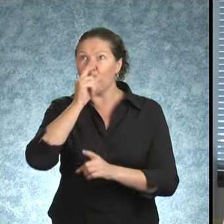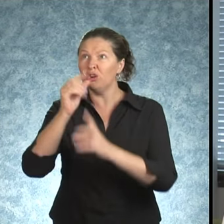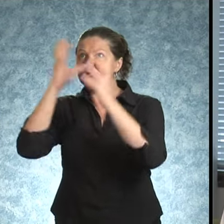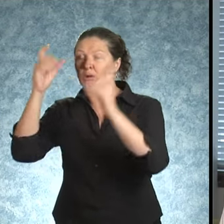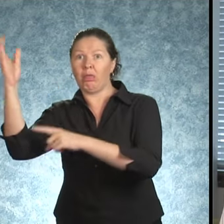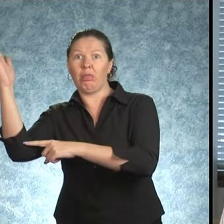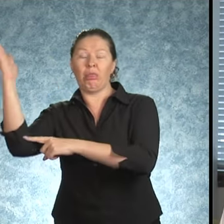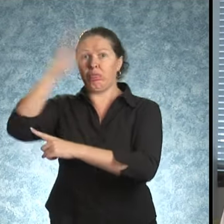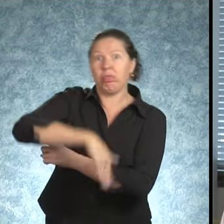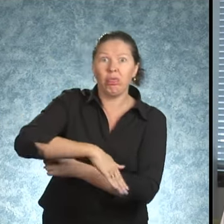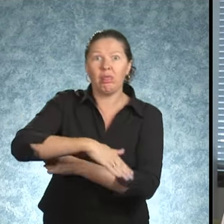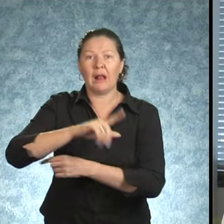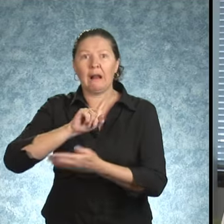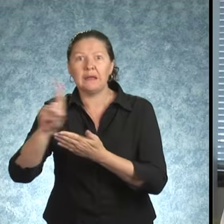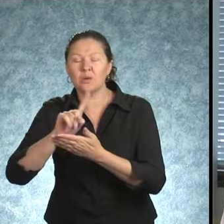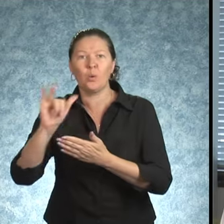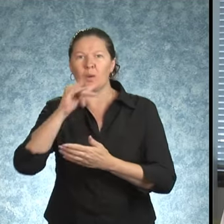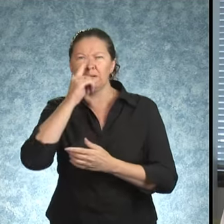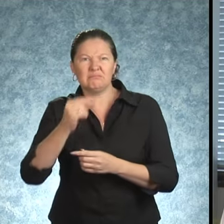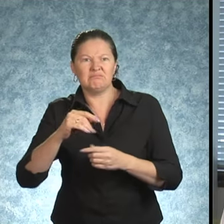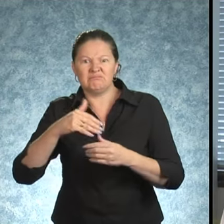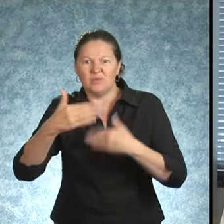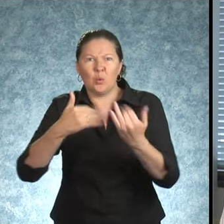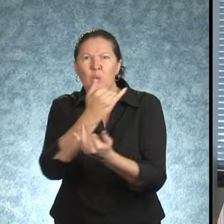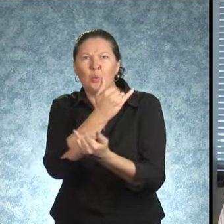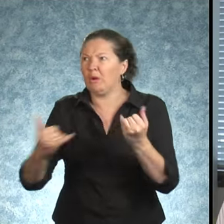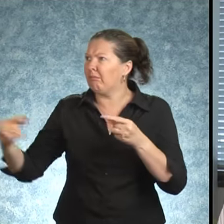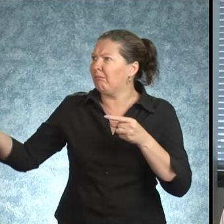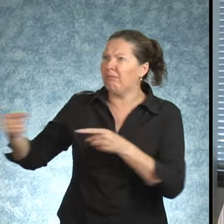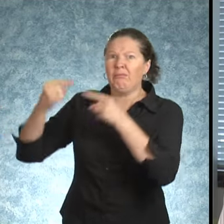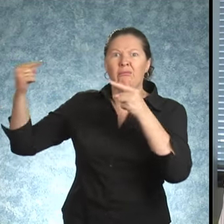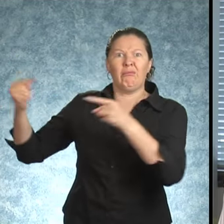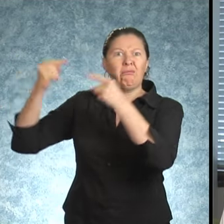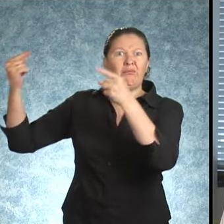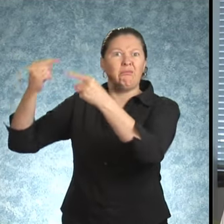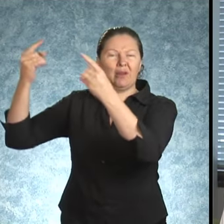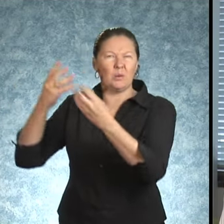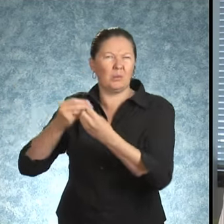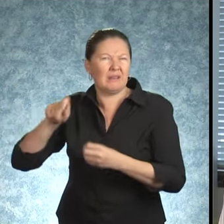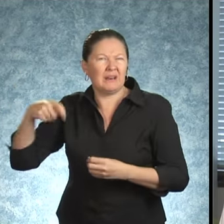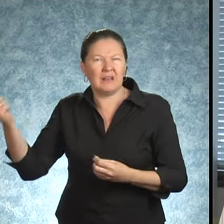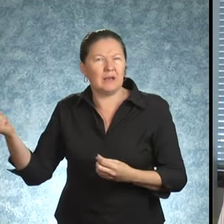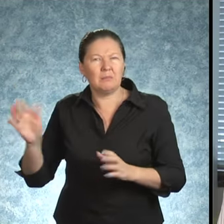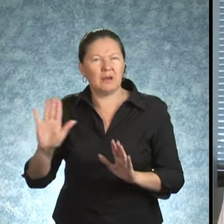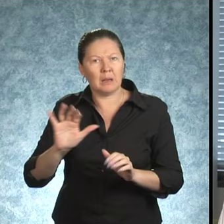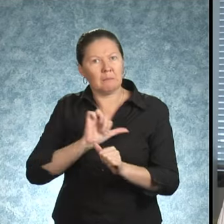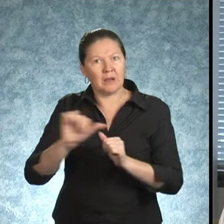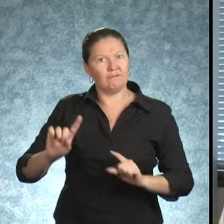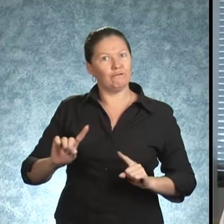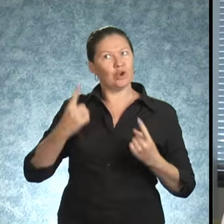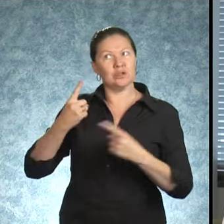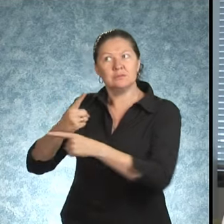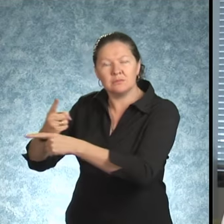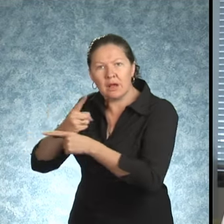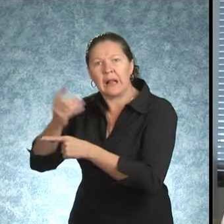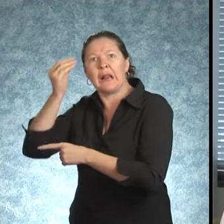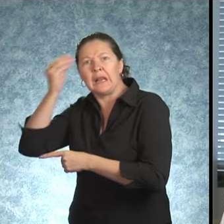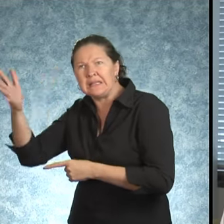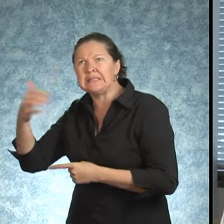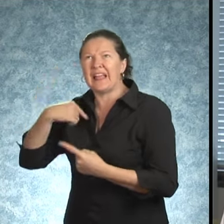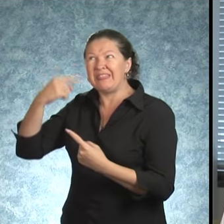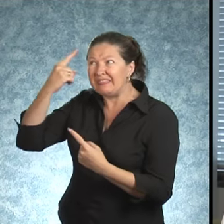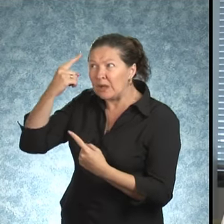You could destabilise it, you could cause problems with the relationship with your neighbour. So I think having a chat to your